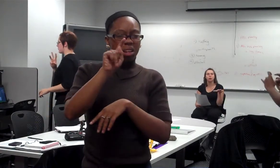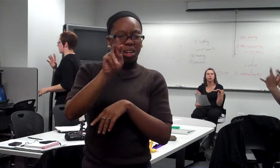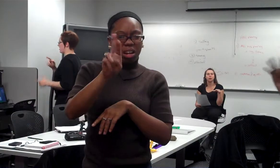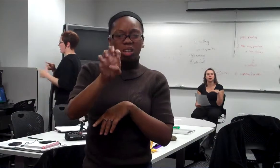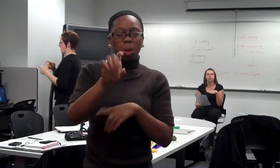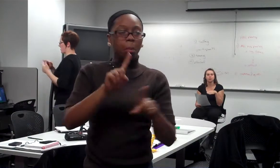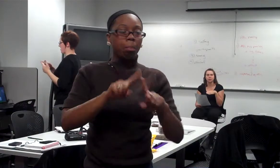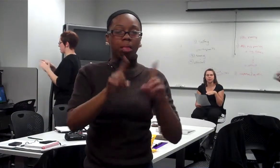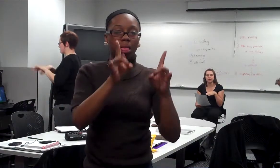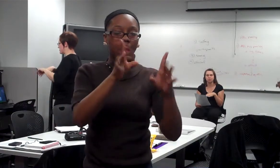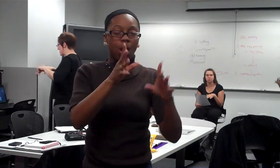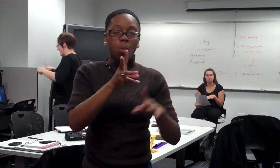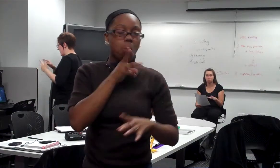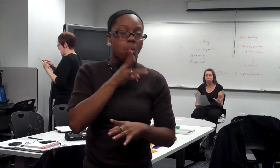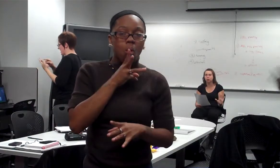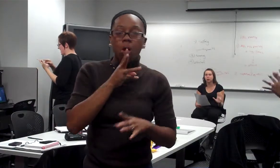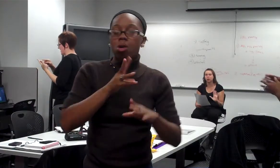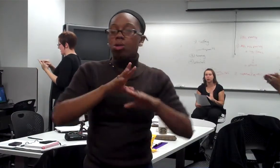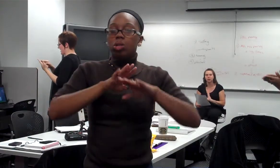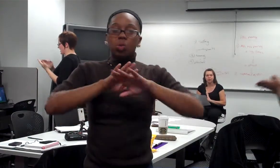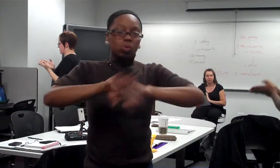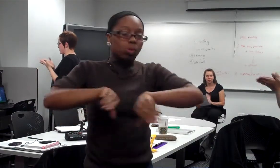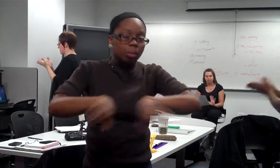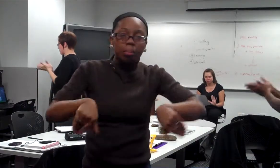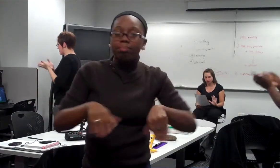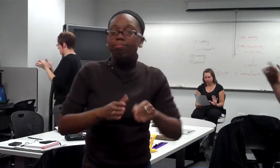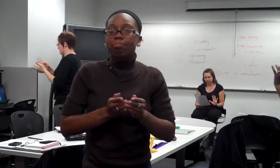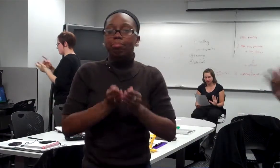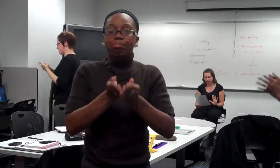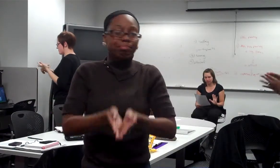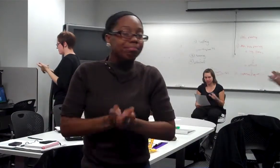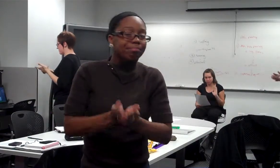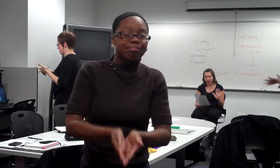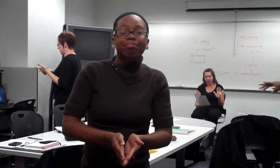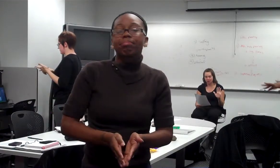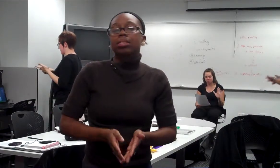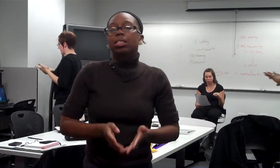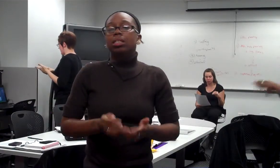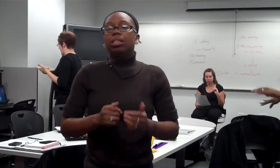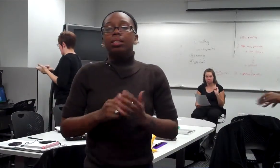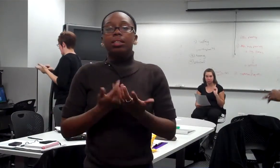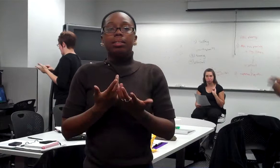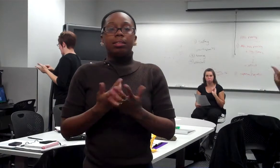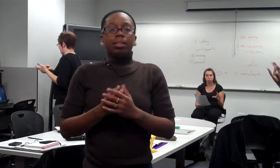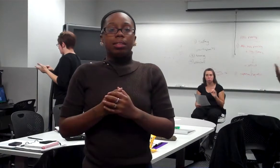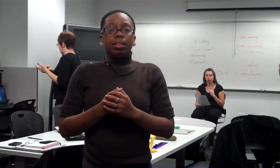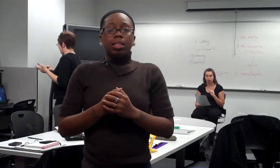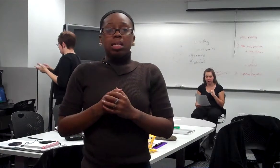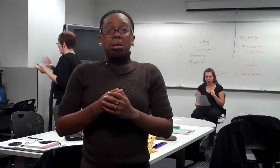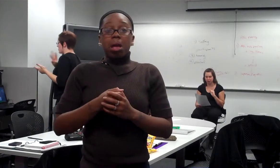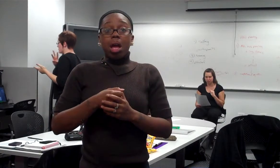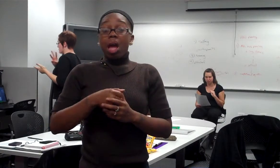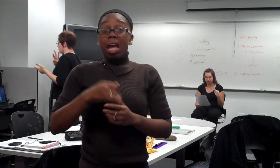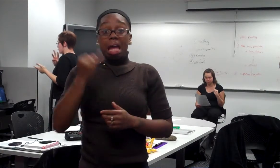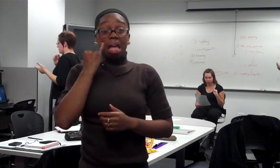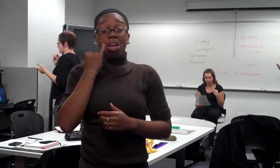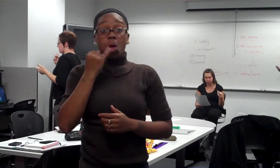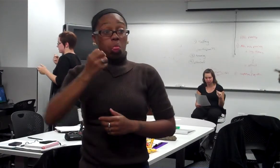swimming, he doesn't like boating, he gets mad if someone throws water at him, he freaks